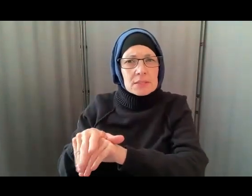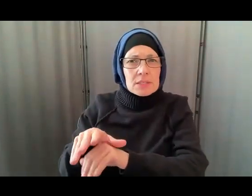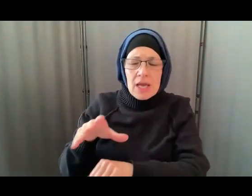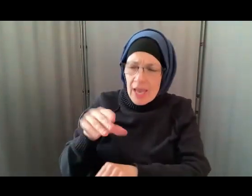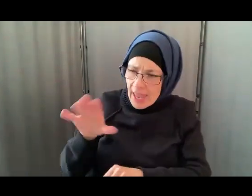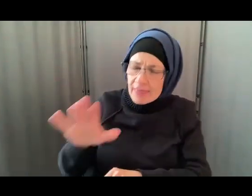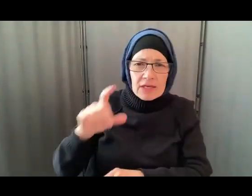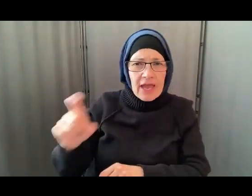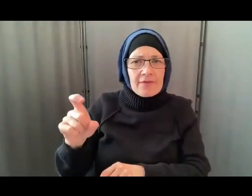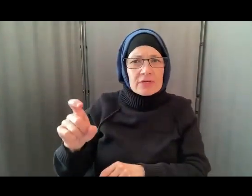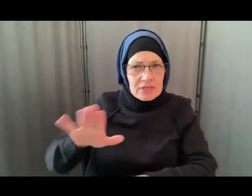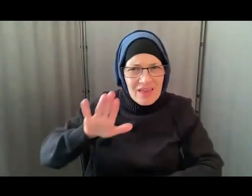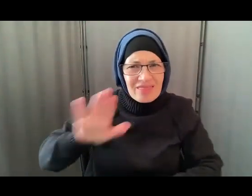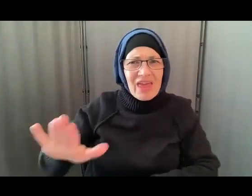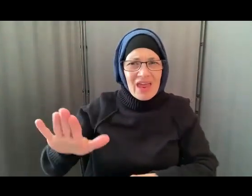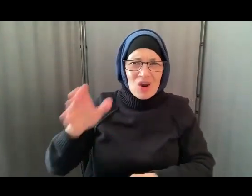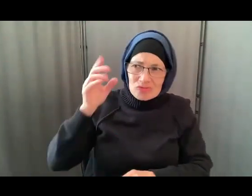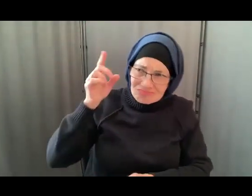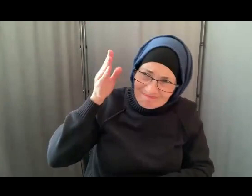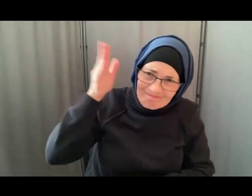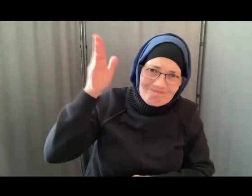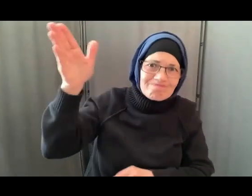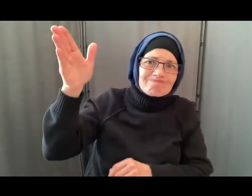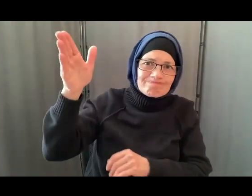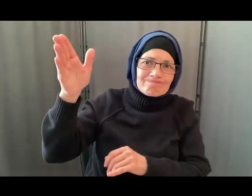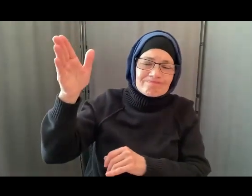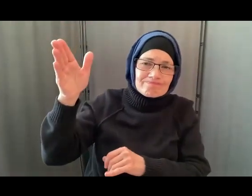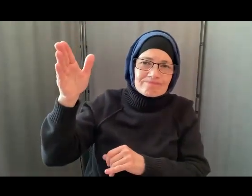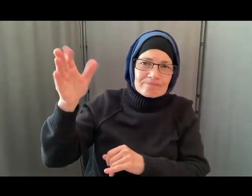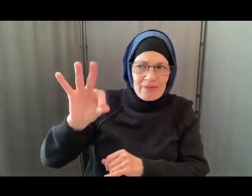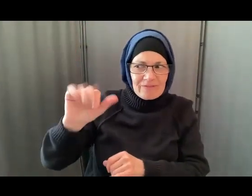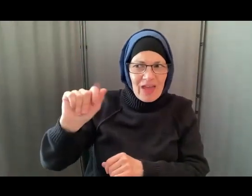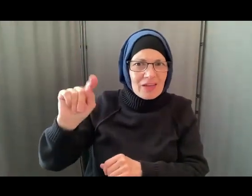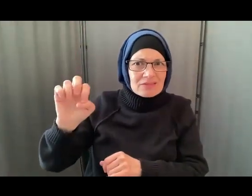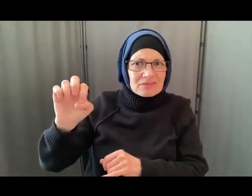disbelievers that He mentioned in ayah number 6.